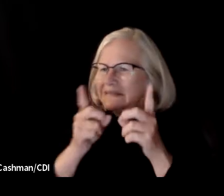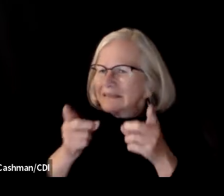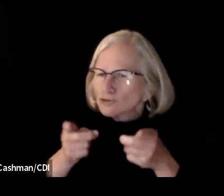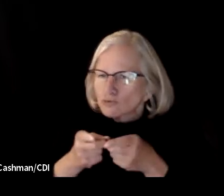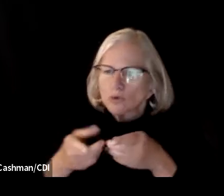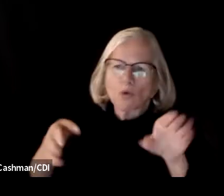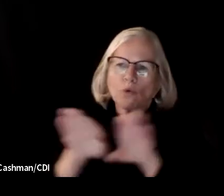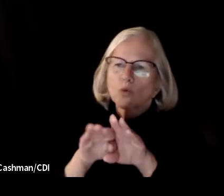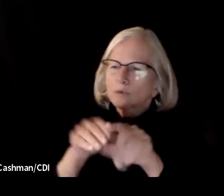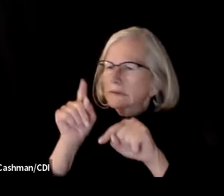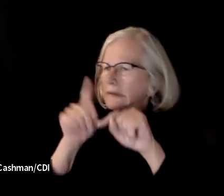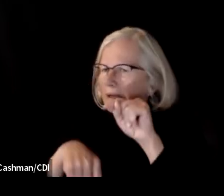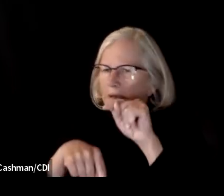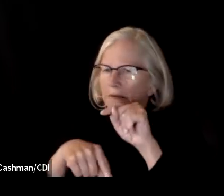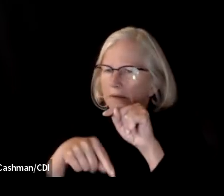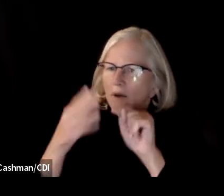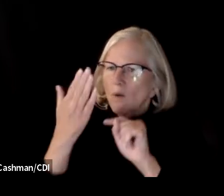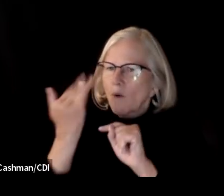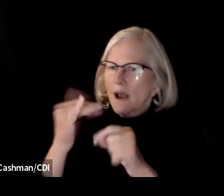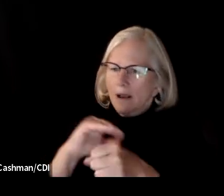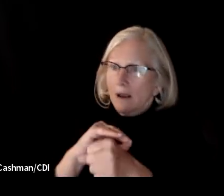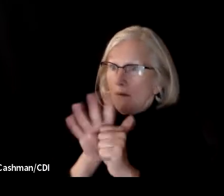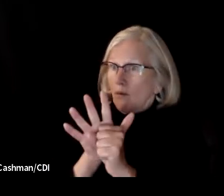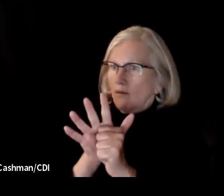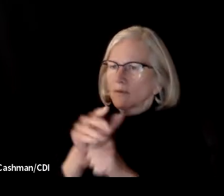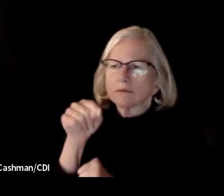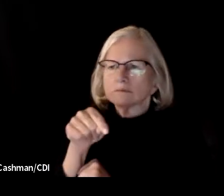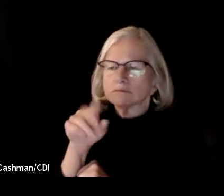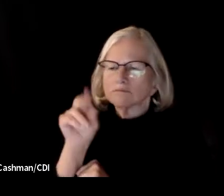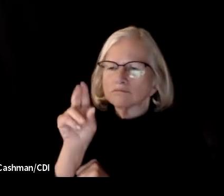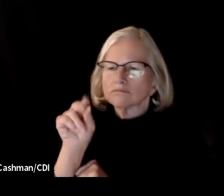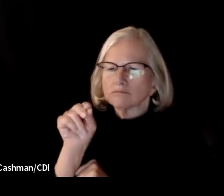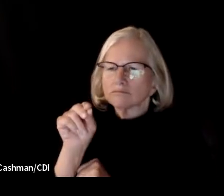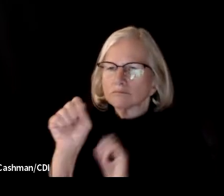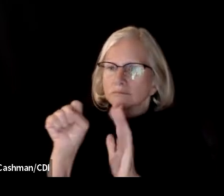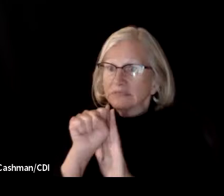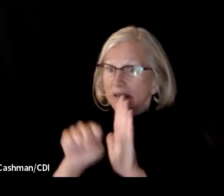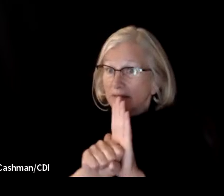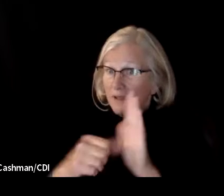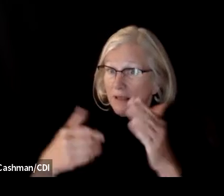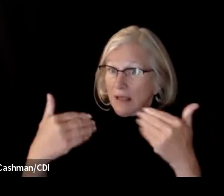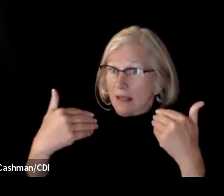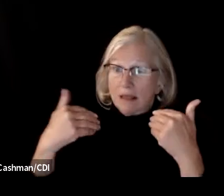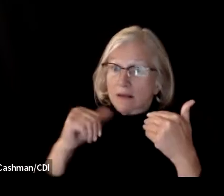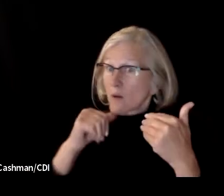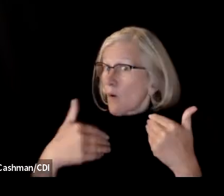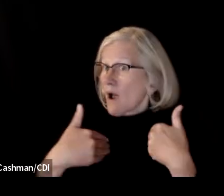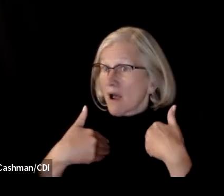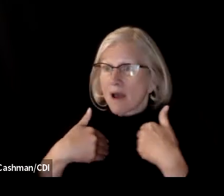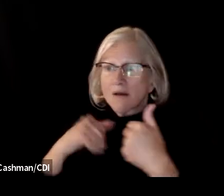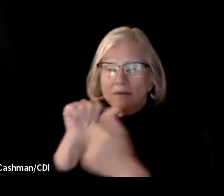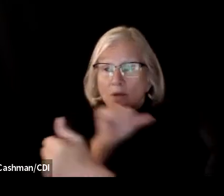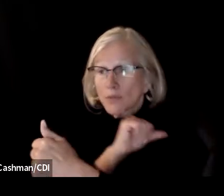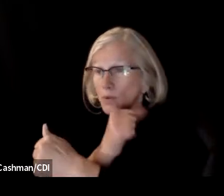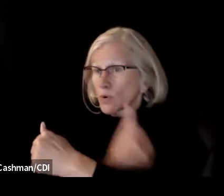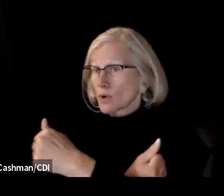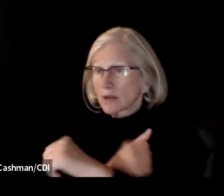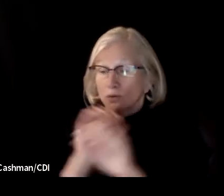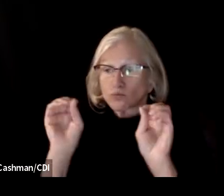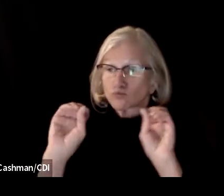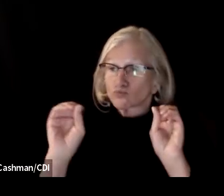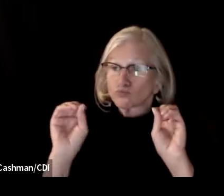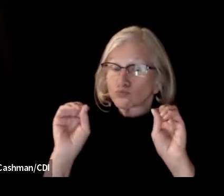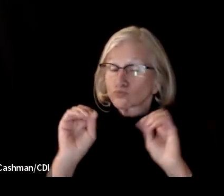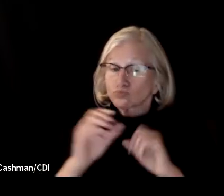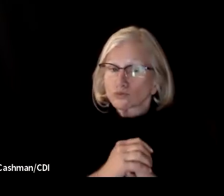a COVID outbreak. Does the state not have the power to do that, or is that a decision you're making